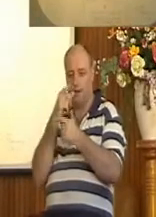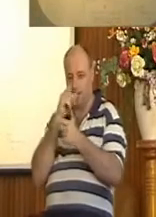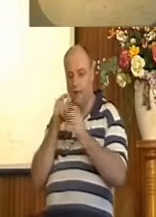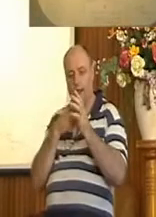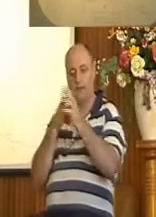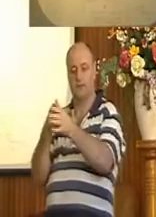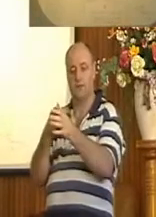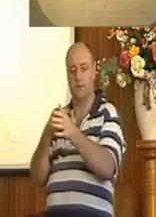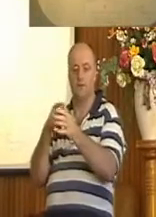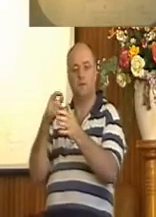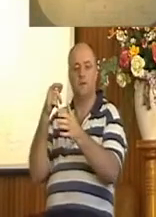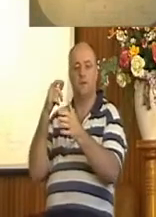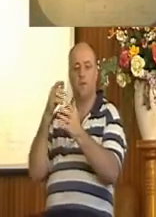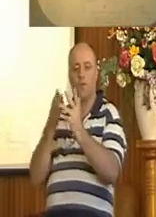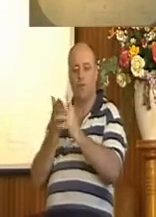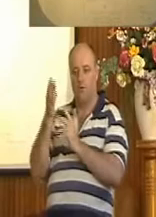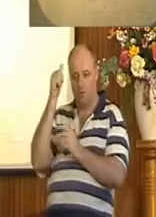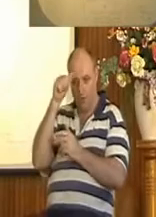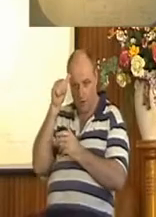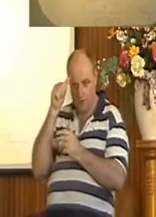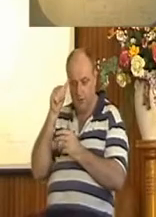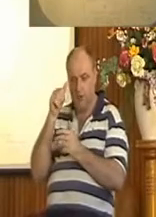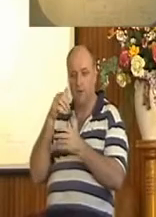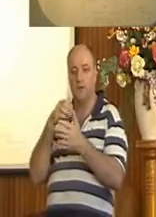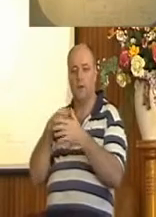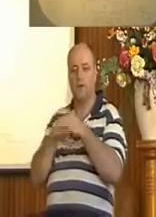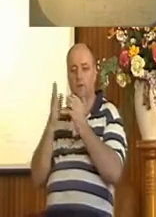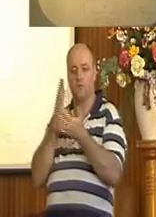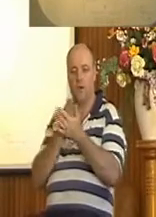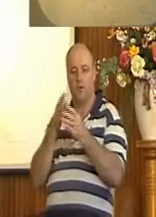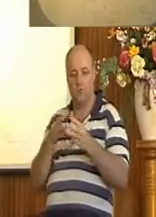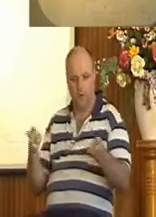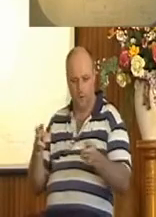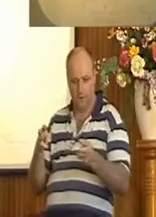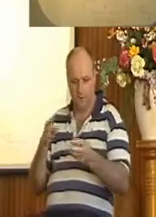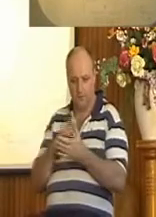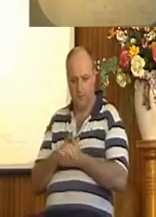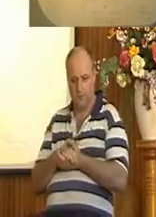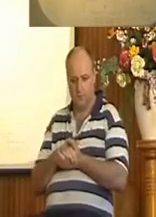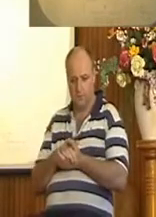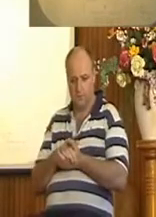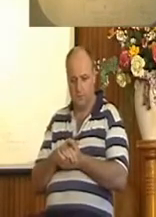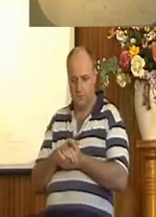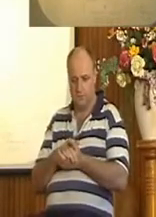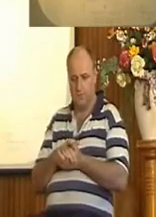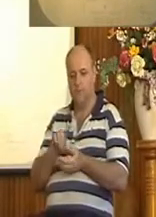appropriately. But emotion that we generate out of nowhere can be very, very, very misleading.